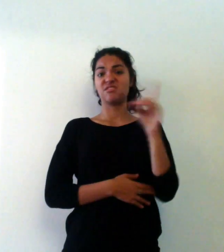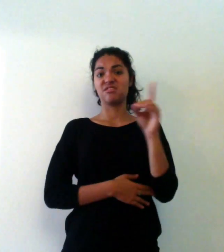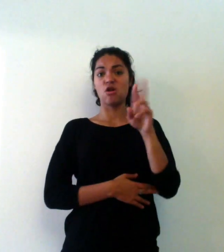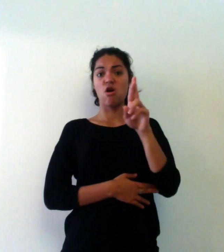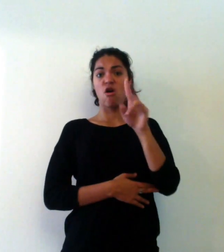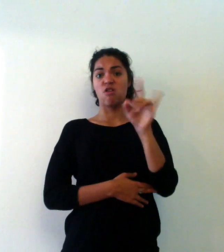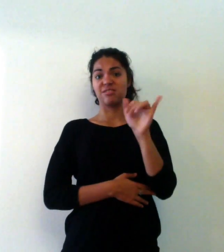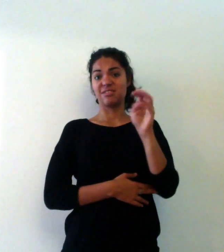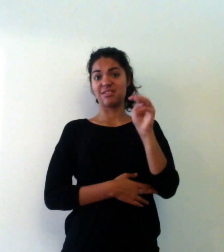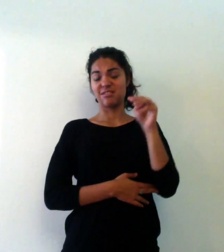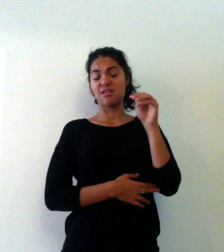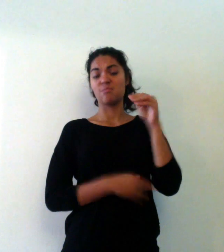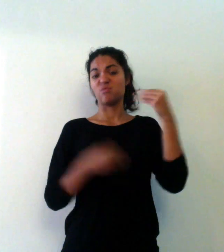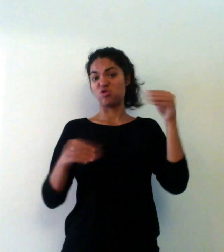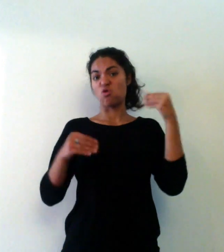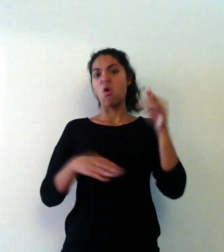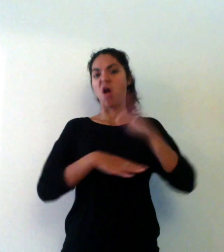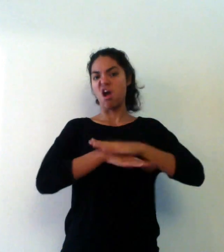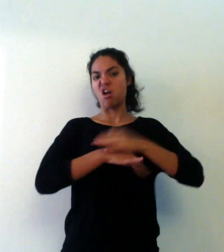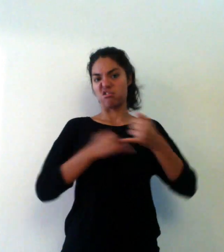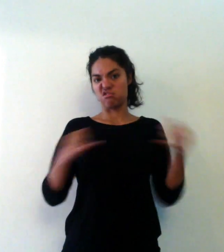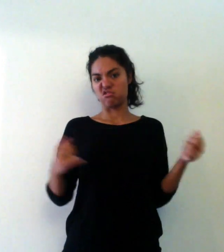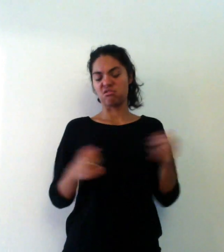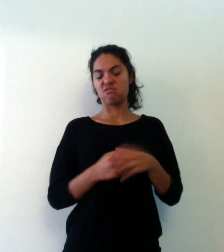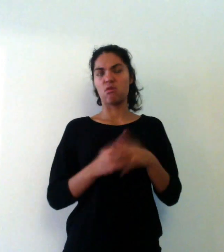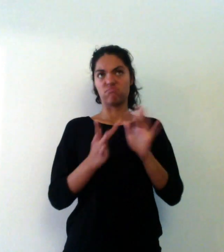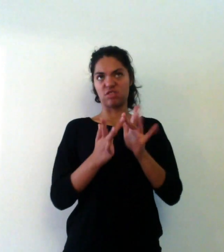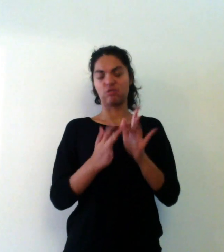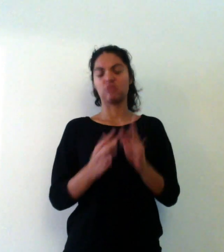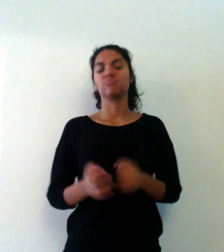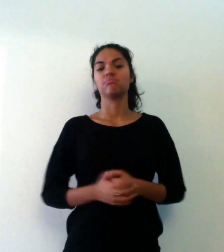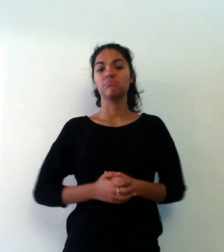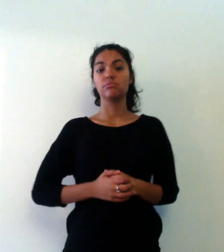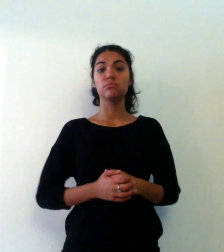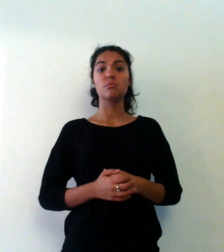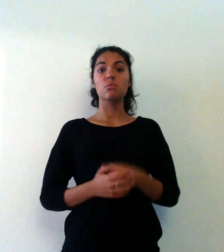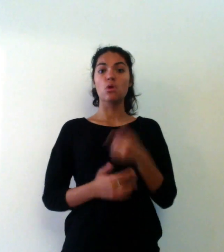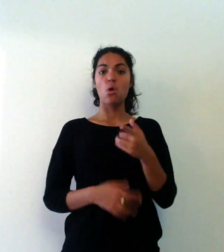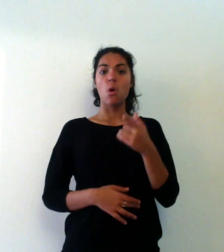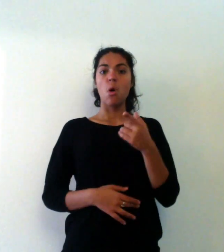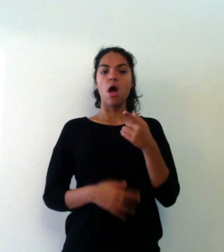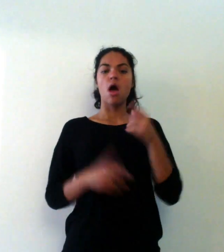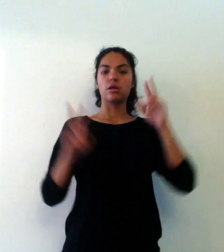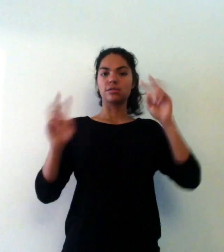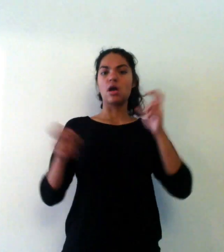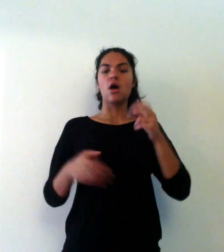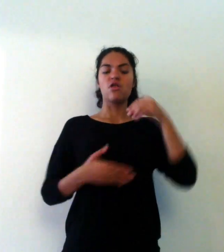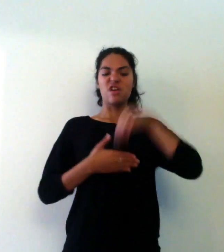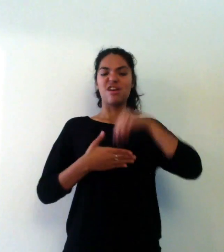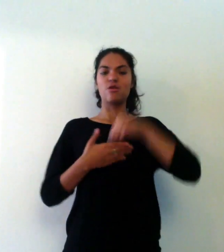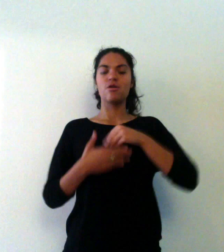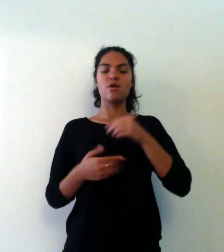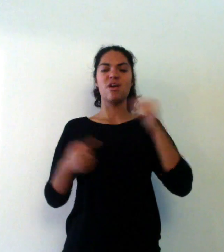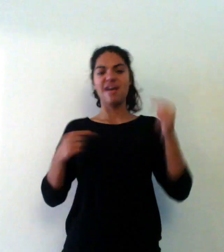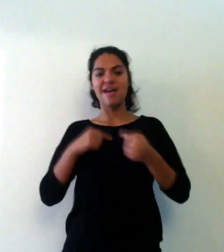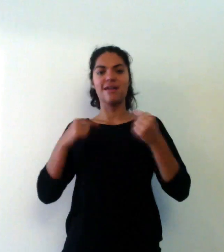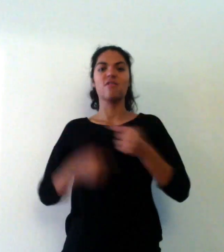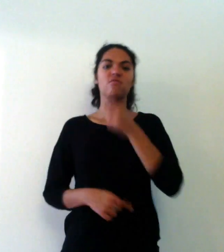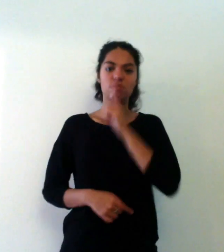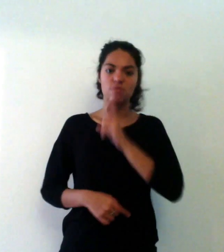of this message, The Inner Ache of Loneliness. If you're listening in Canada, you'll find us at rzim.ca. You can